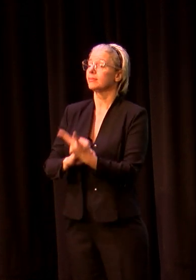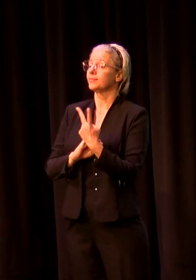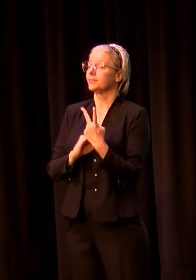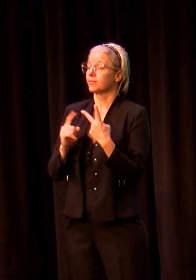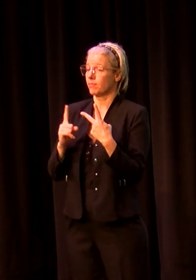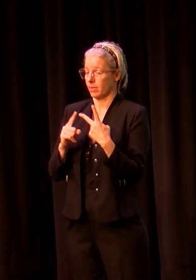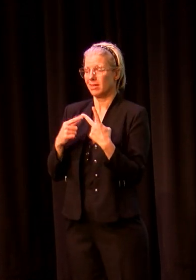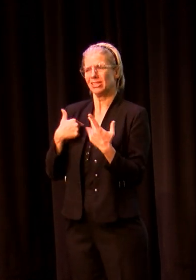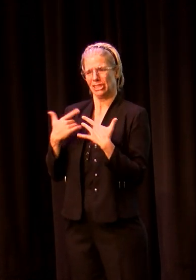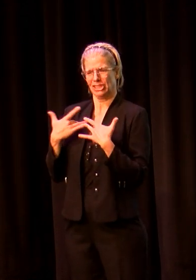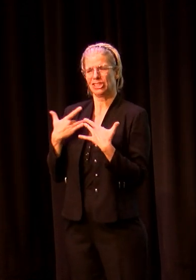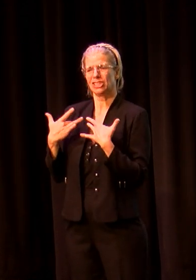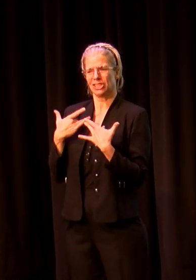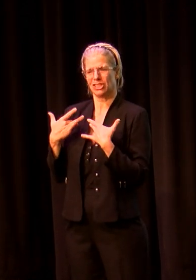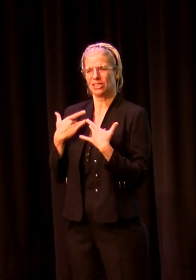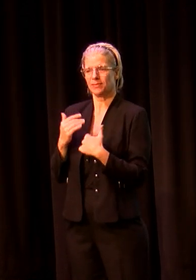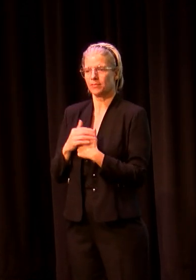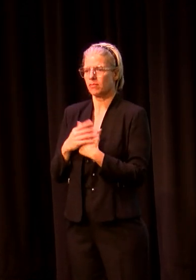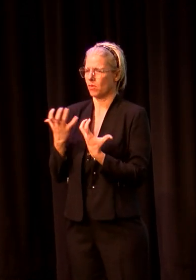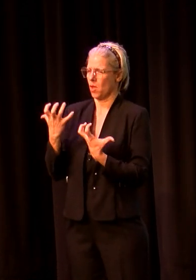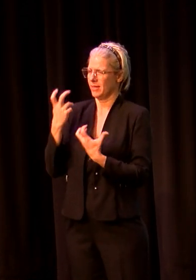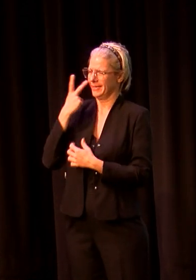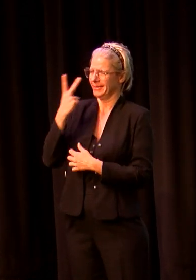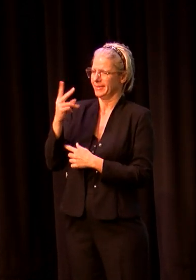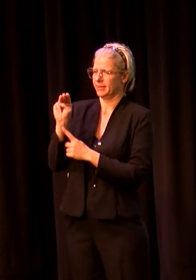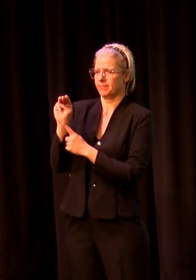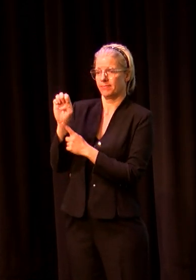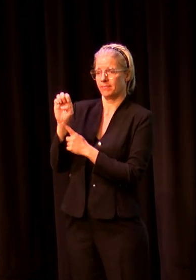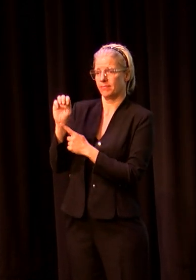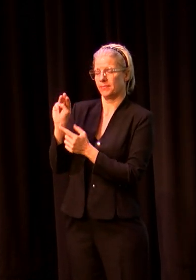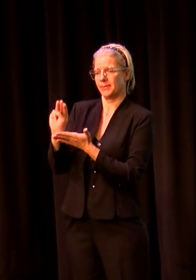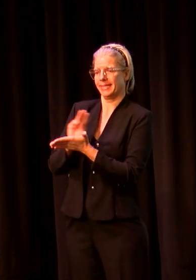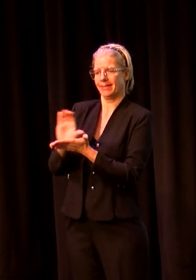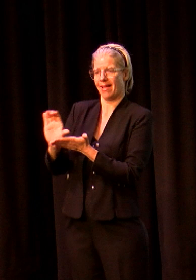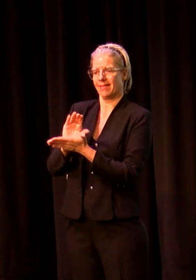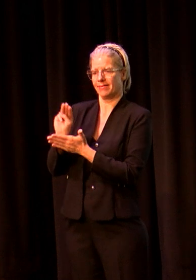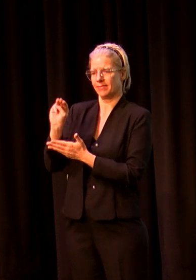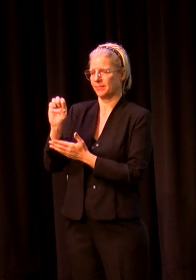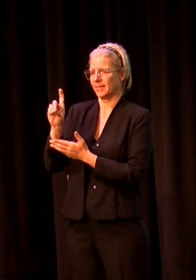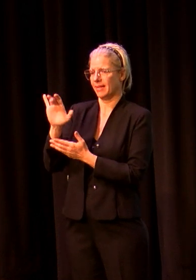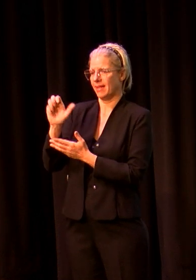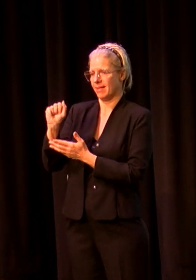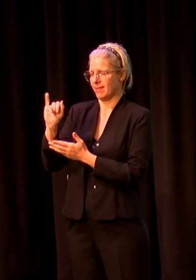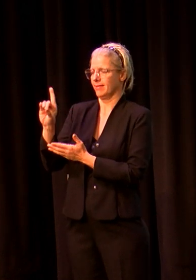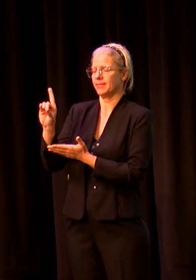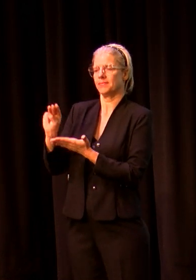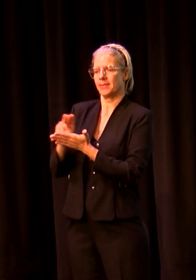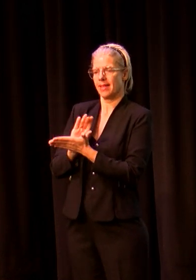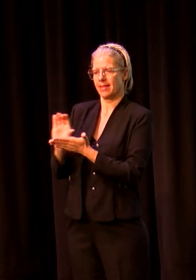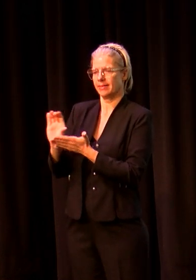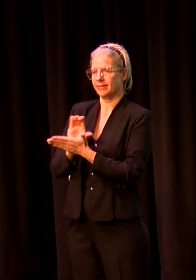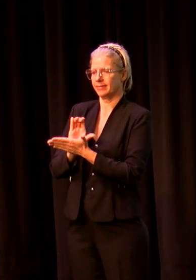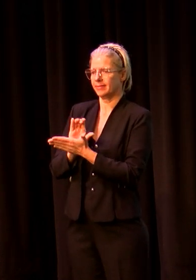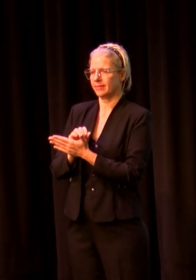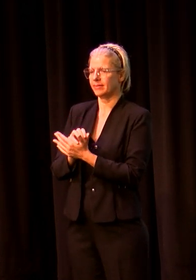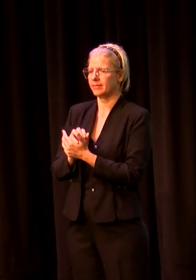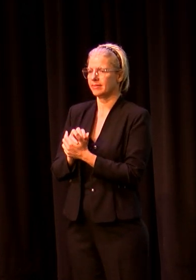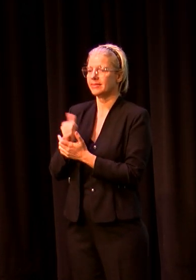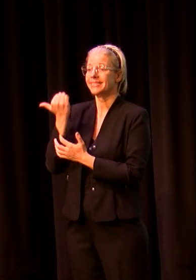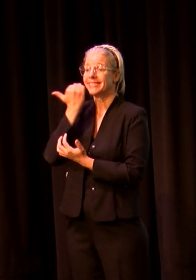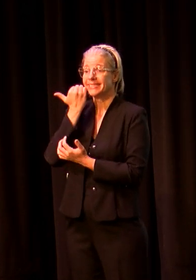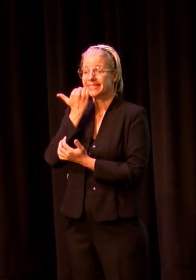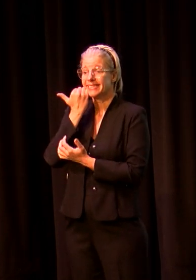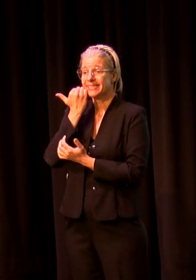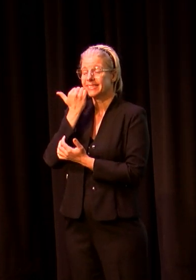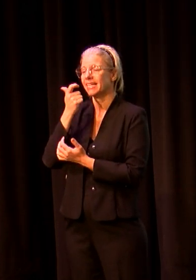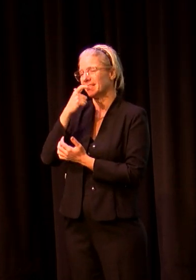is we would really like to see Medicaid cover more dentures because a lot of our job seekers can't get the dentures and they only will take out